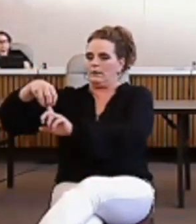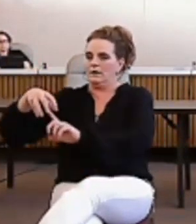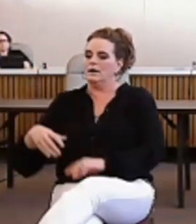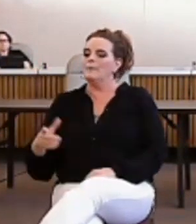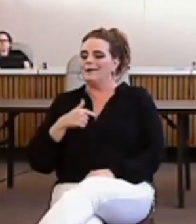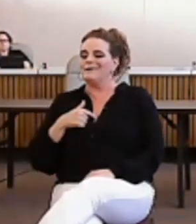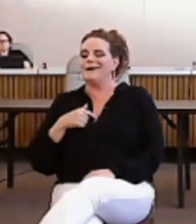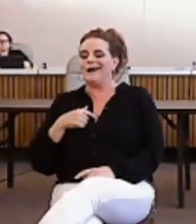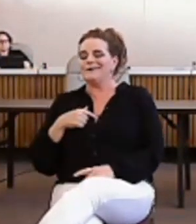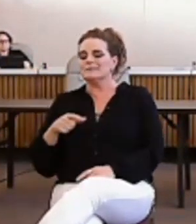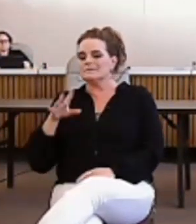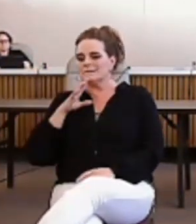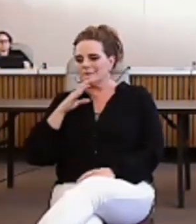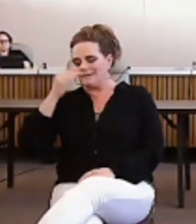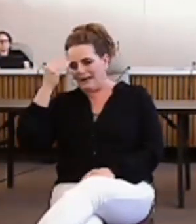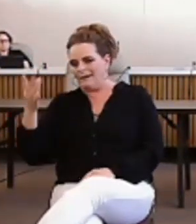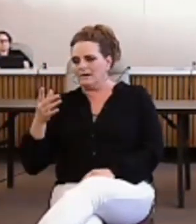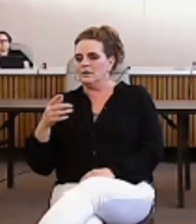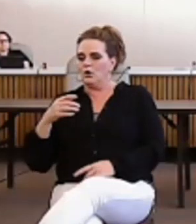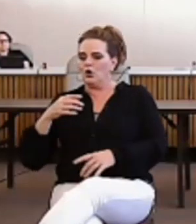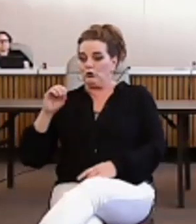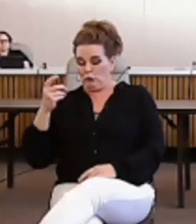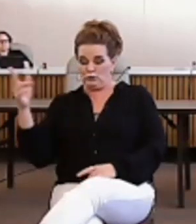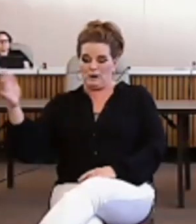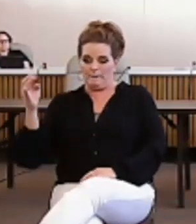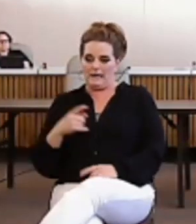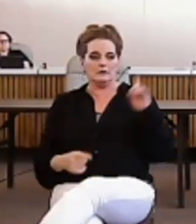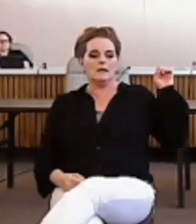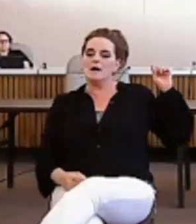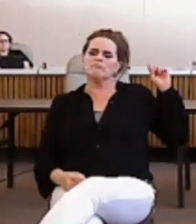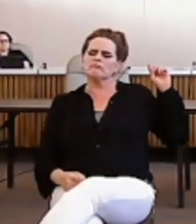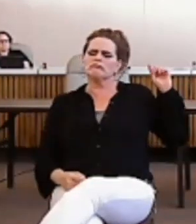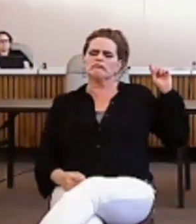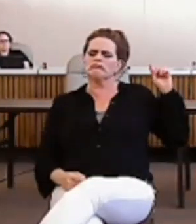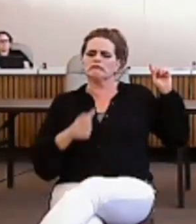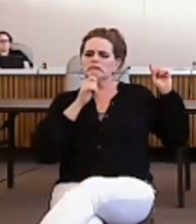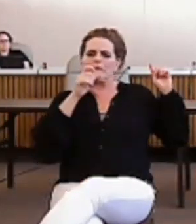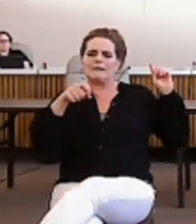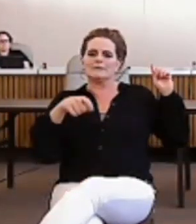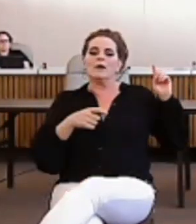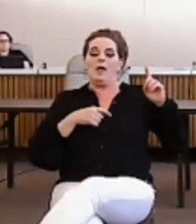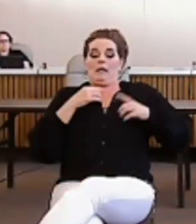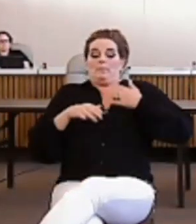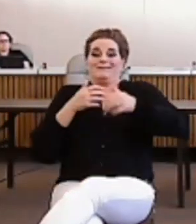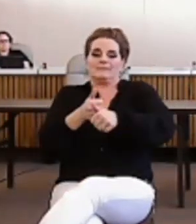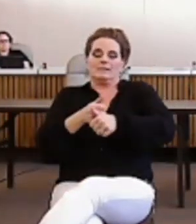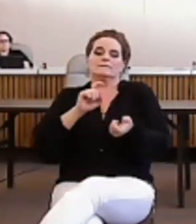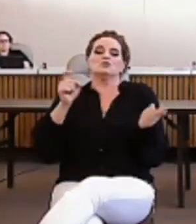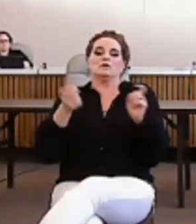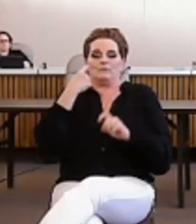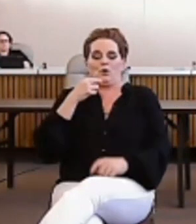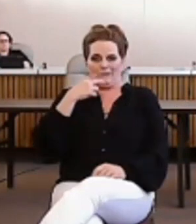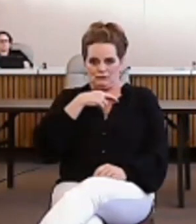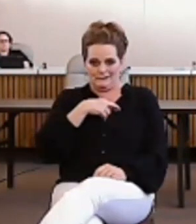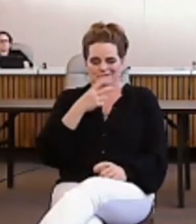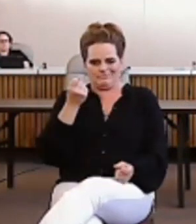have to come back for. They don't, so we've changed the the process Oh, for okay. restaurants.